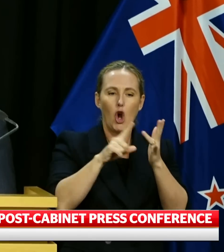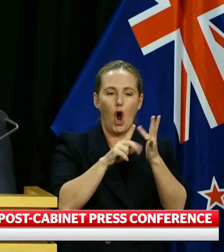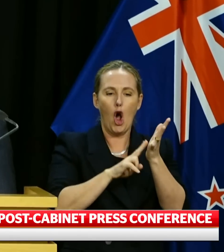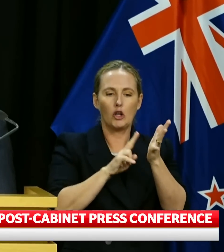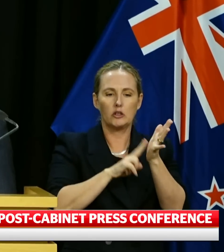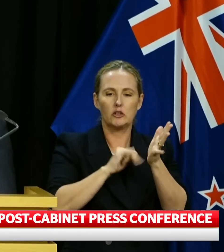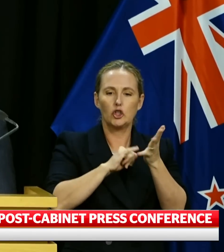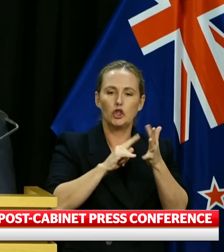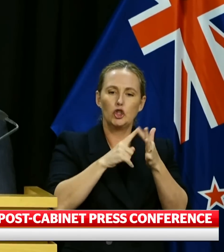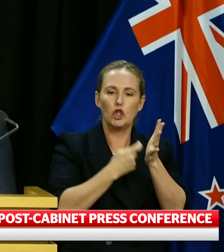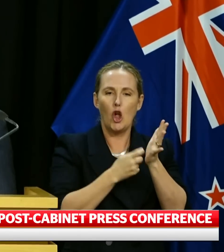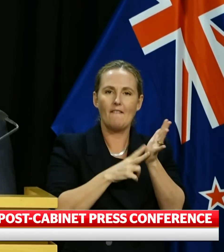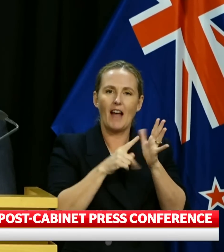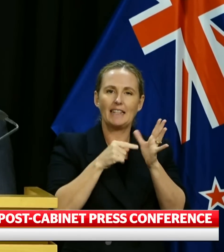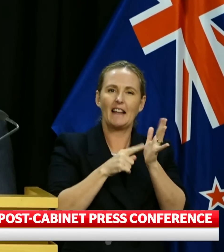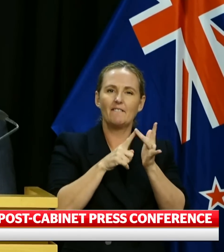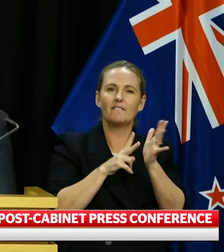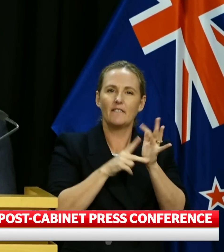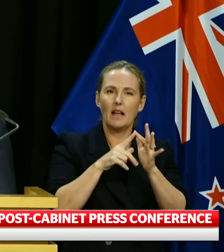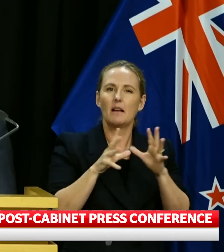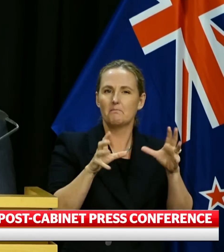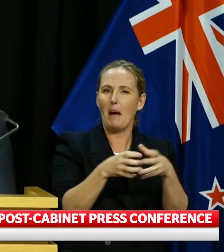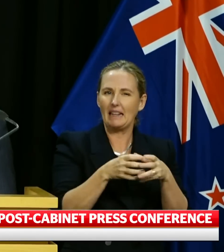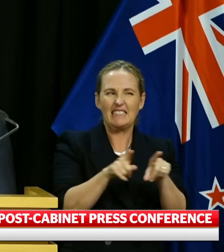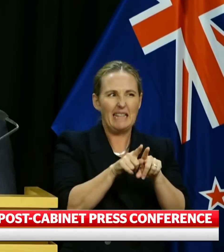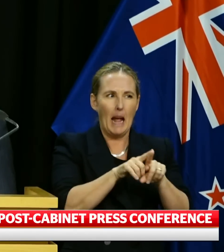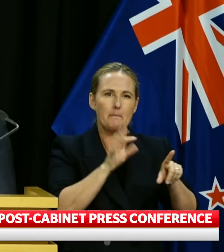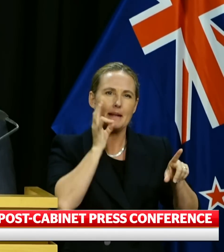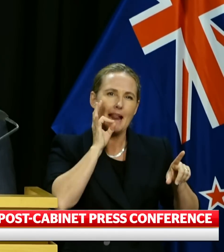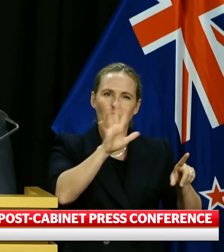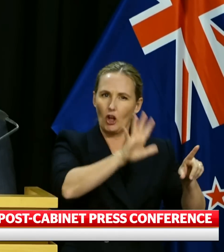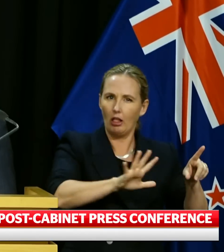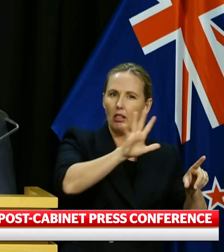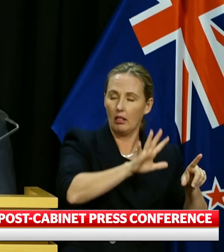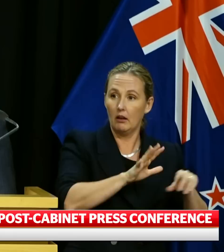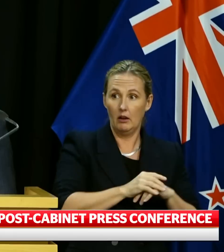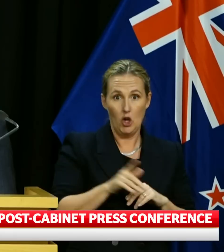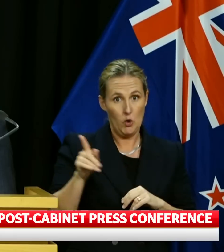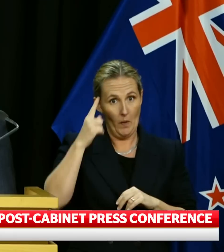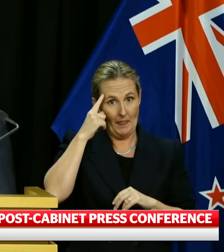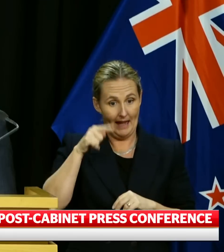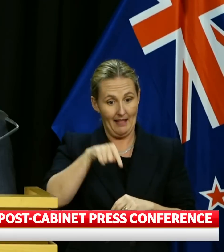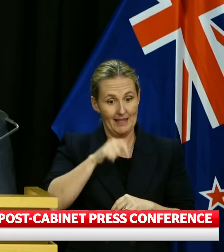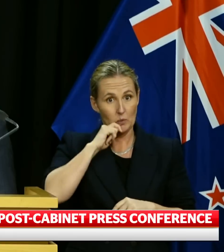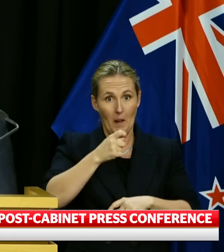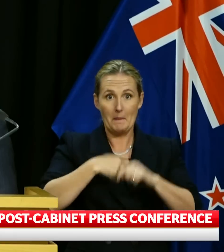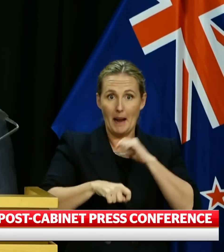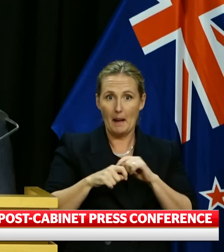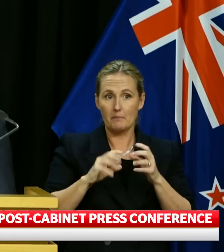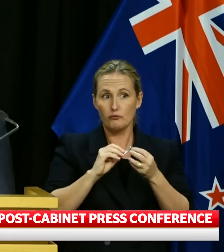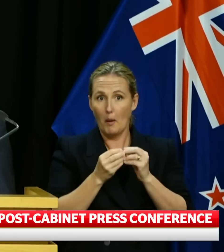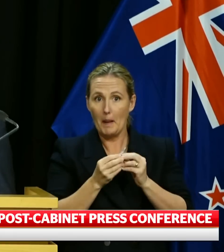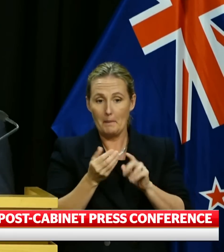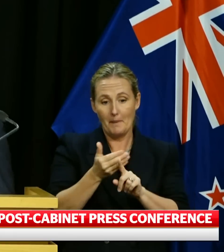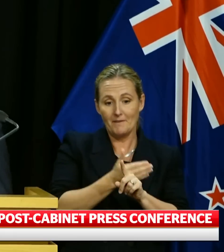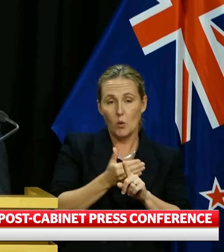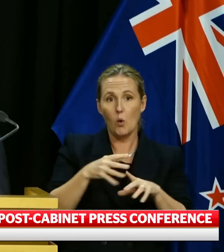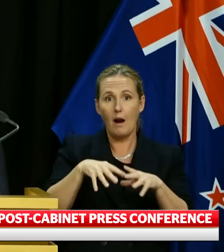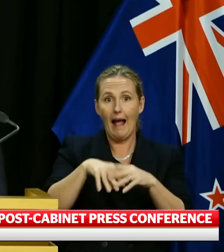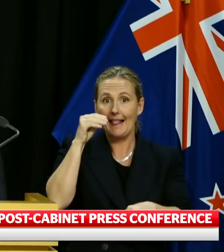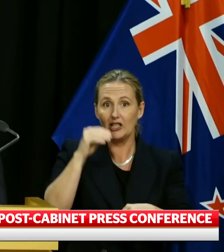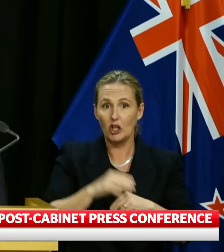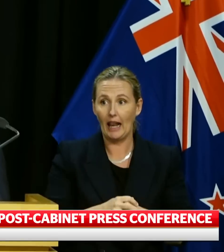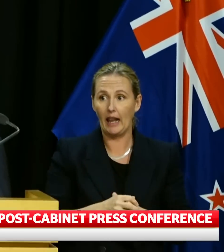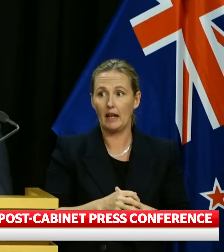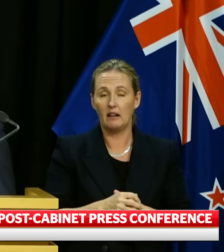that path, although other sort of fringe right-wing parties are. Do you think it'll be an election issue, and do you think that could be damaging? I guess I could say I